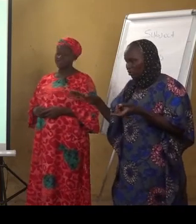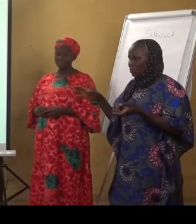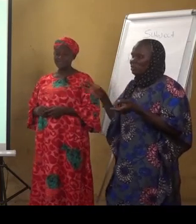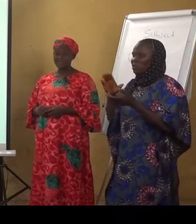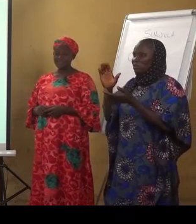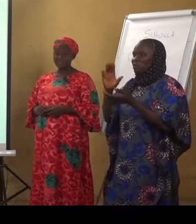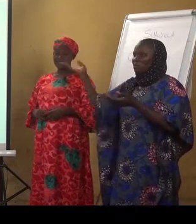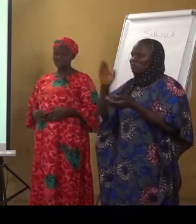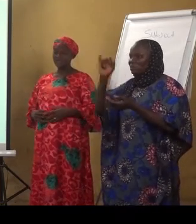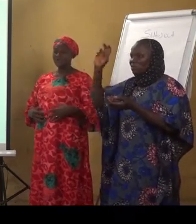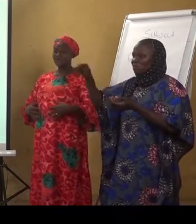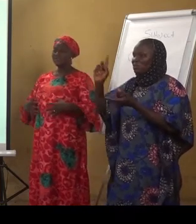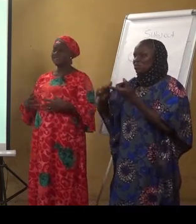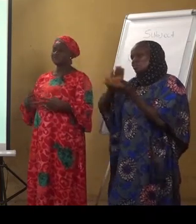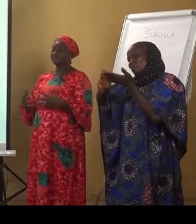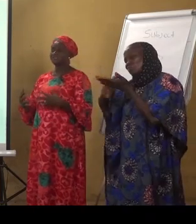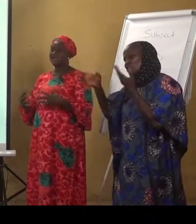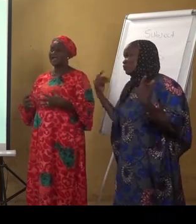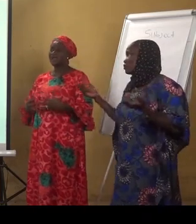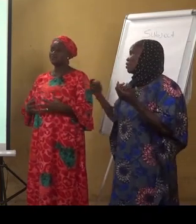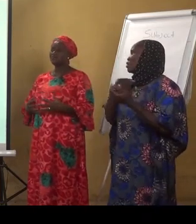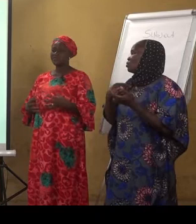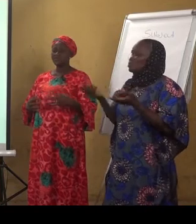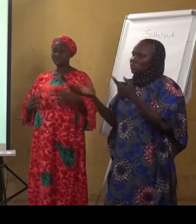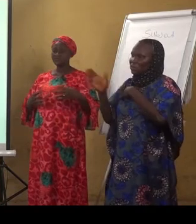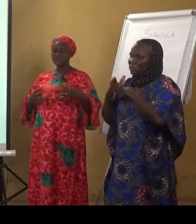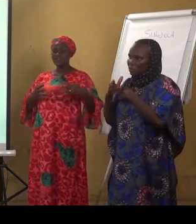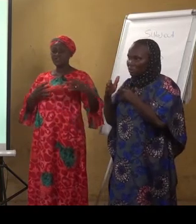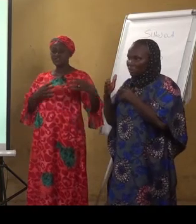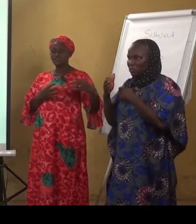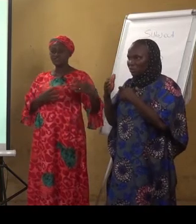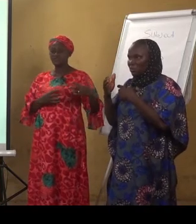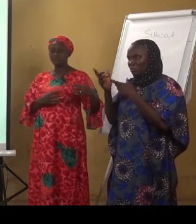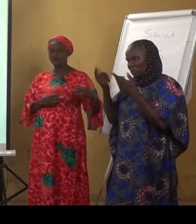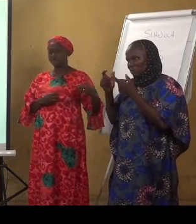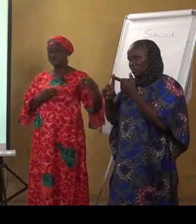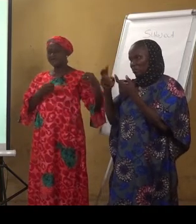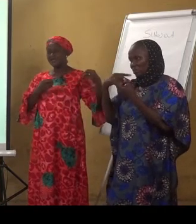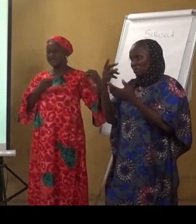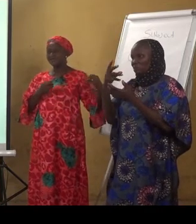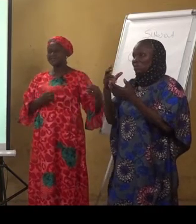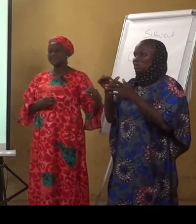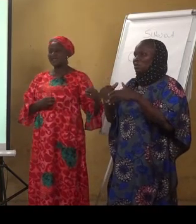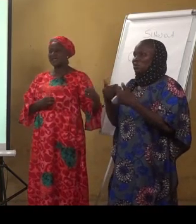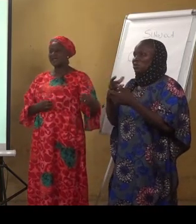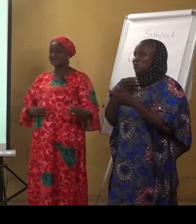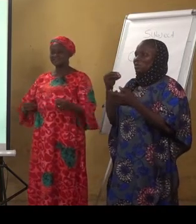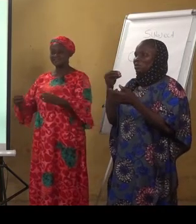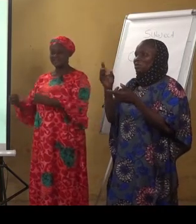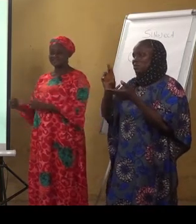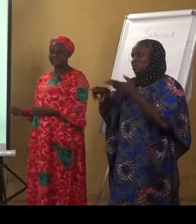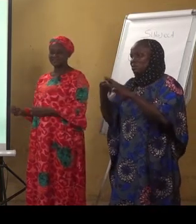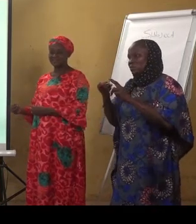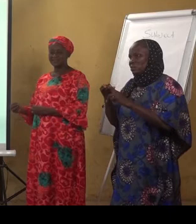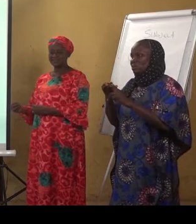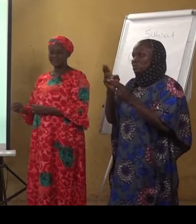to forgive. Then we came to see how the relationship of a master and